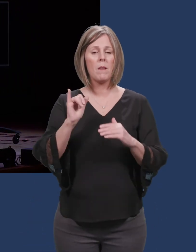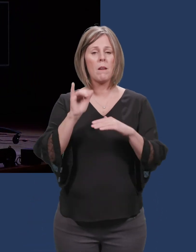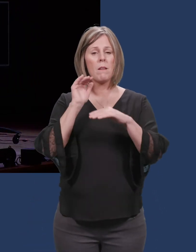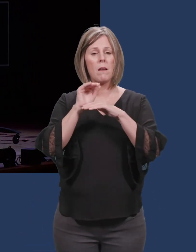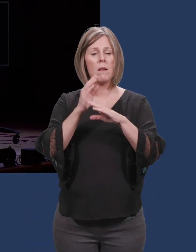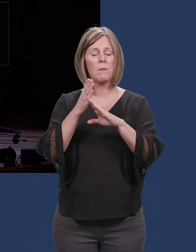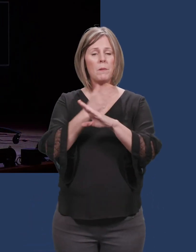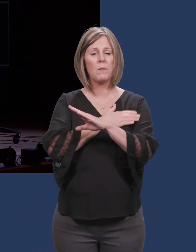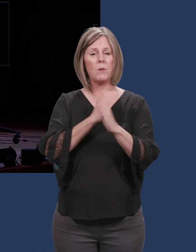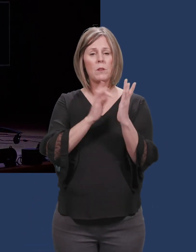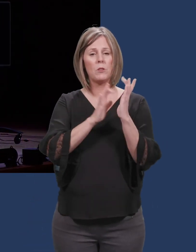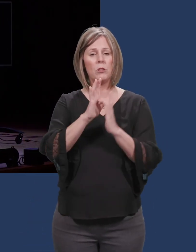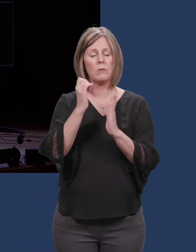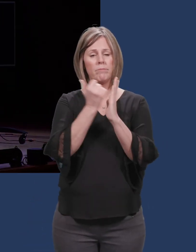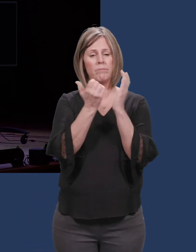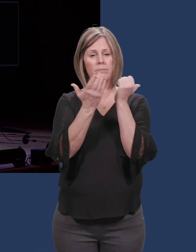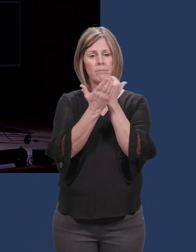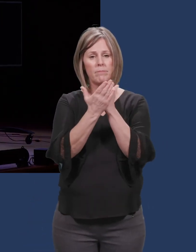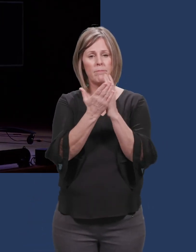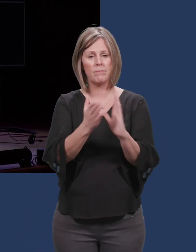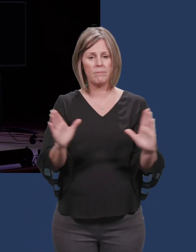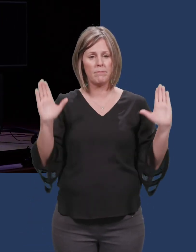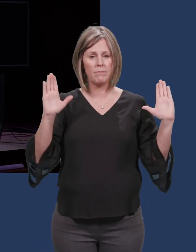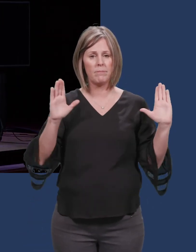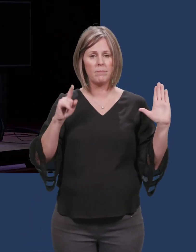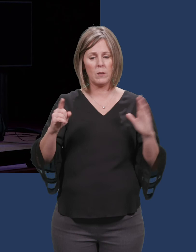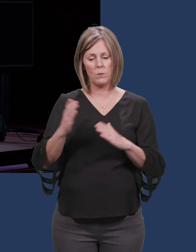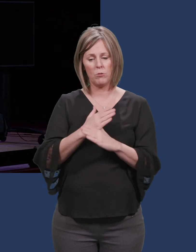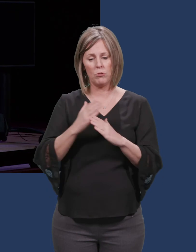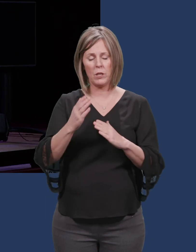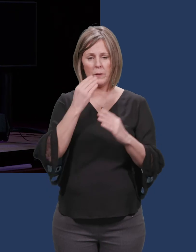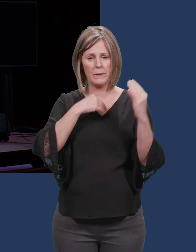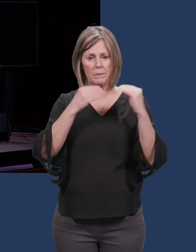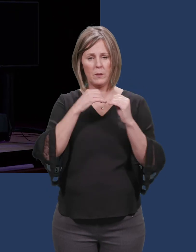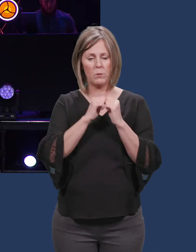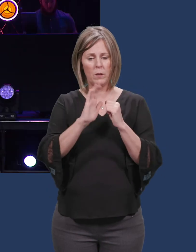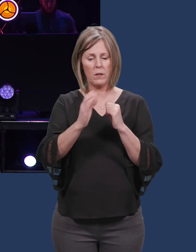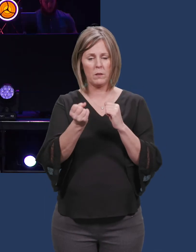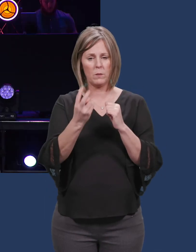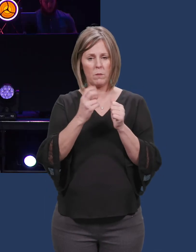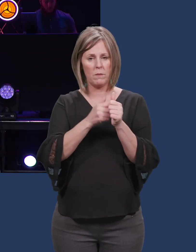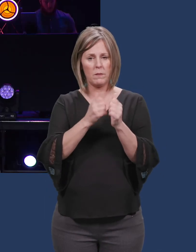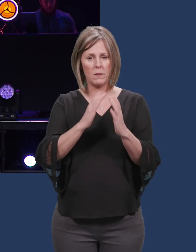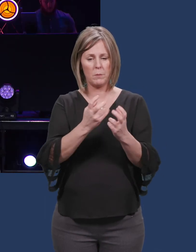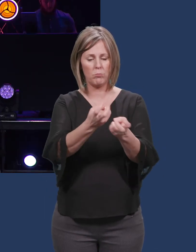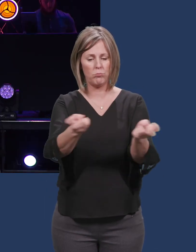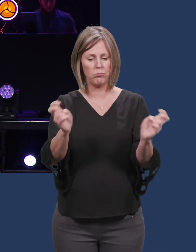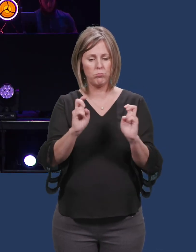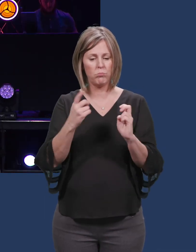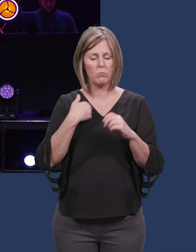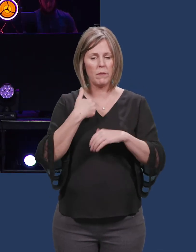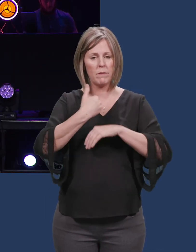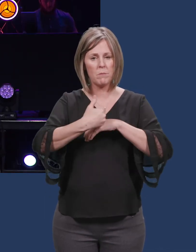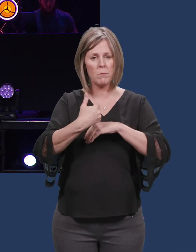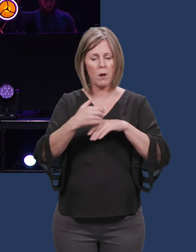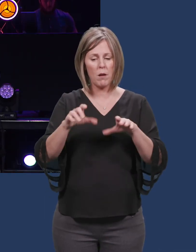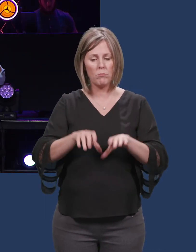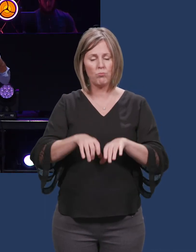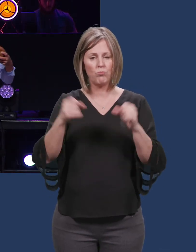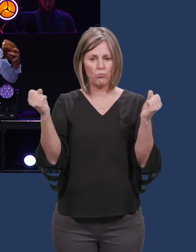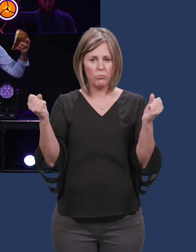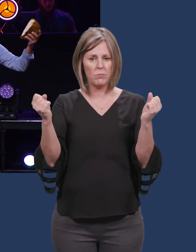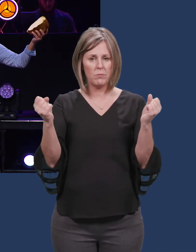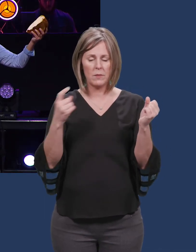before Jesus was crucified, he was sharing a meal with his disciples, And he took a loaf of bread and he broke